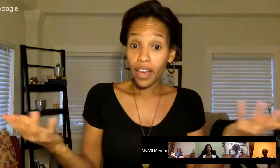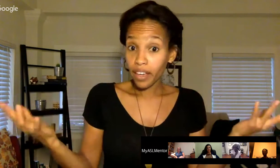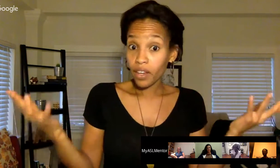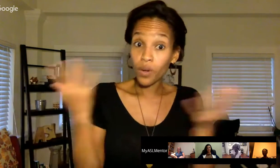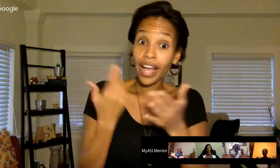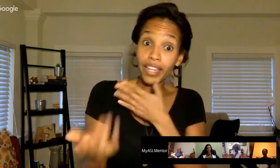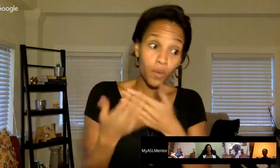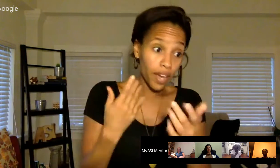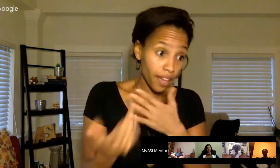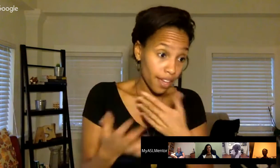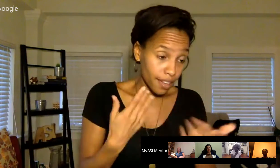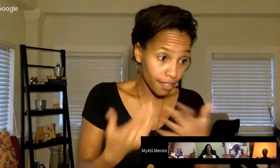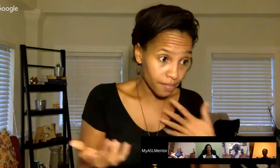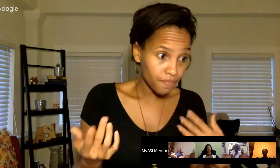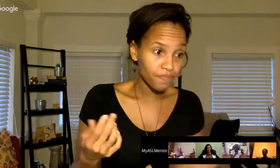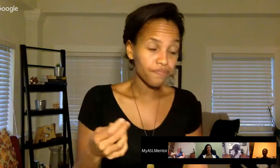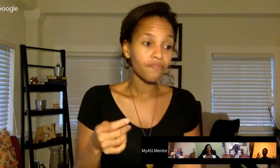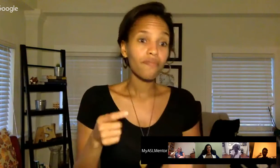anyway,